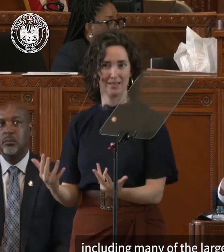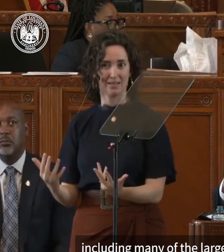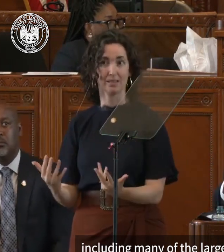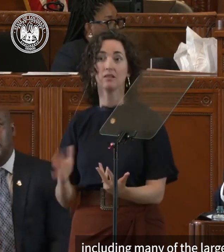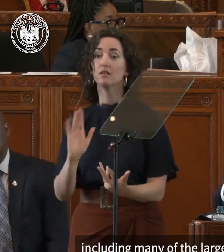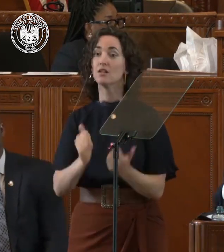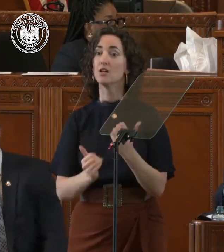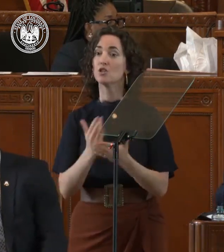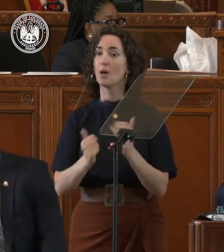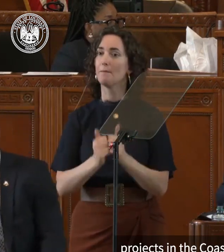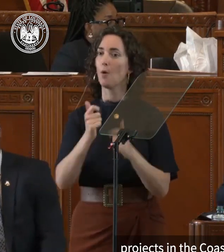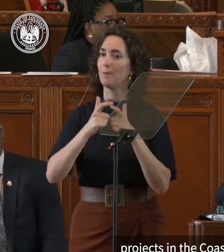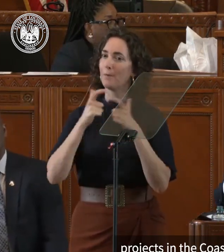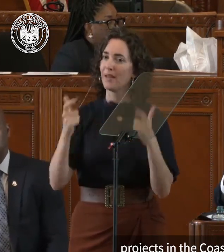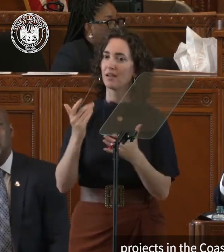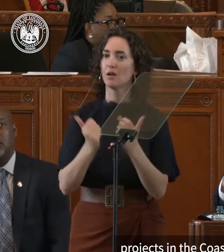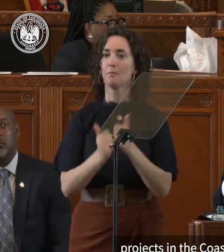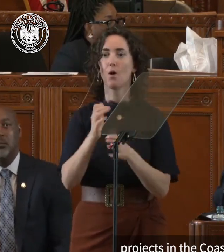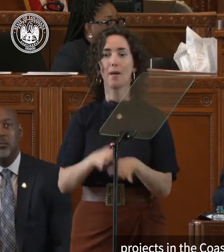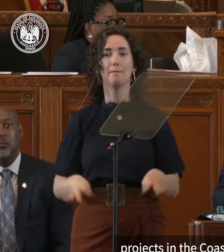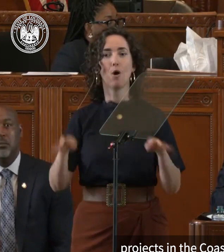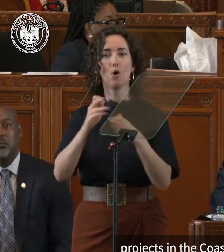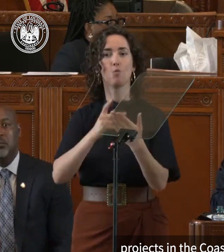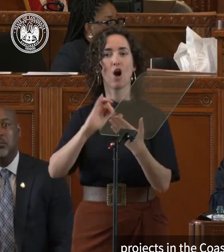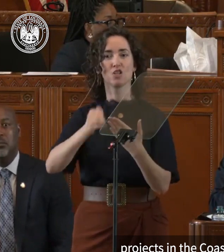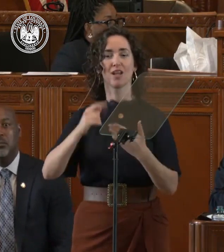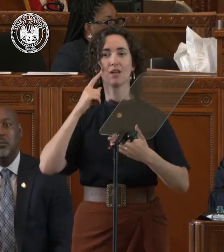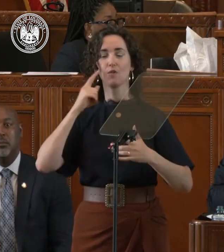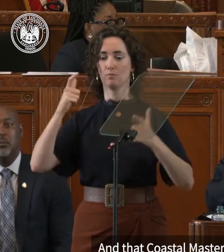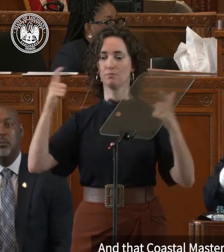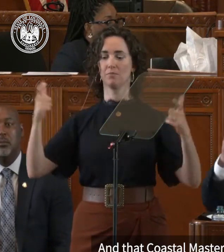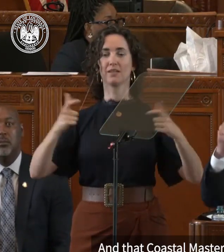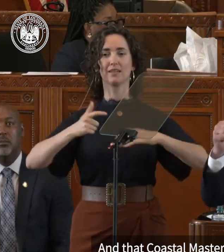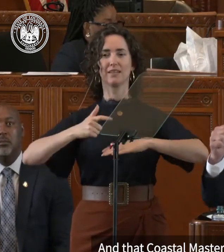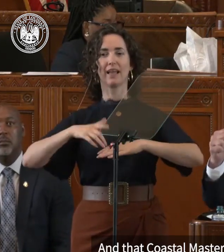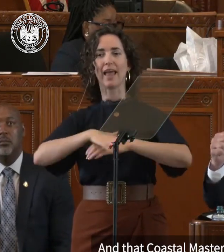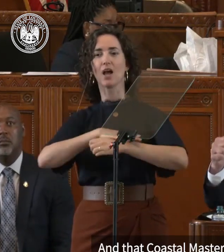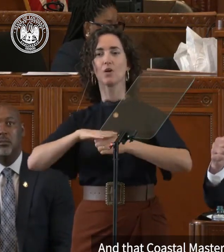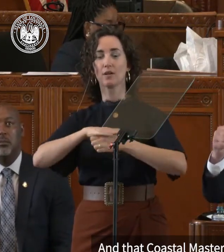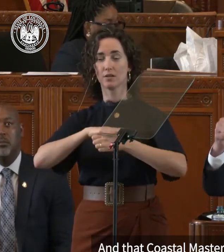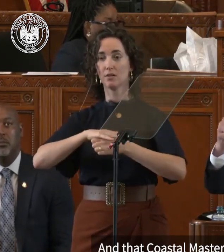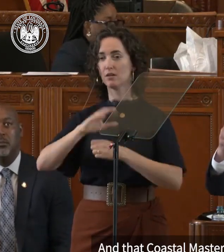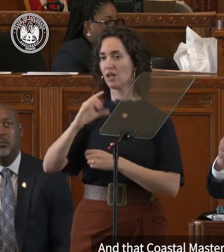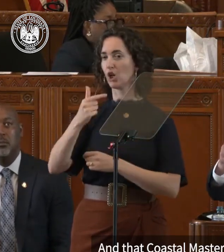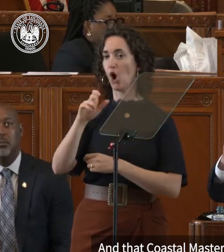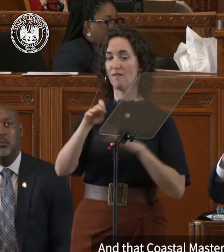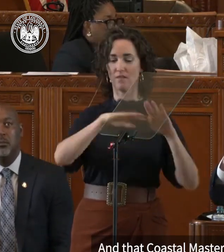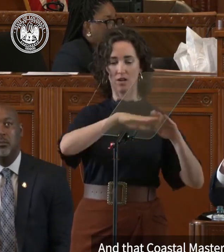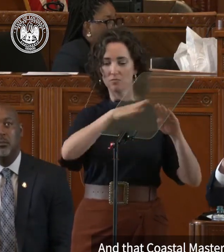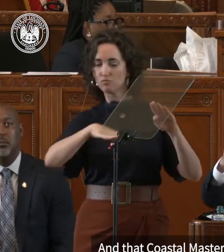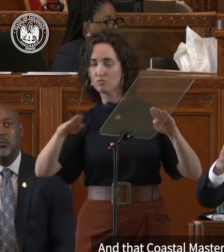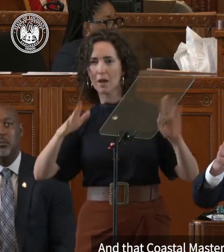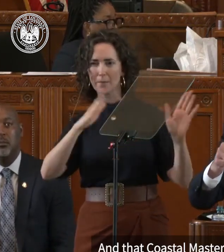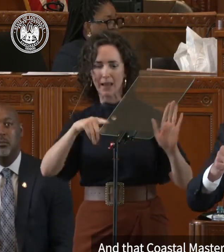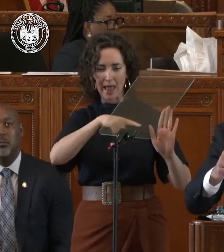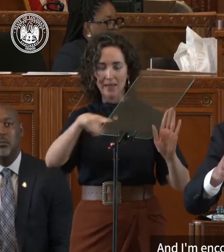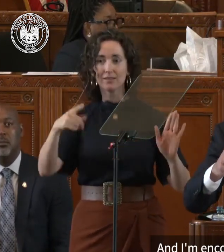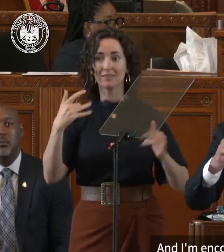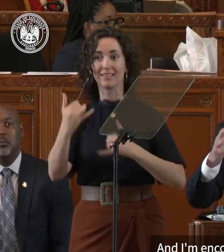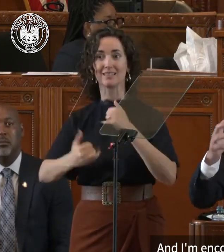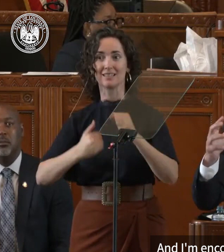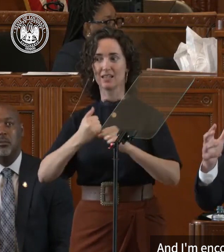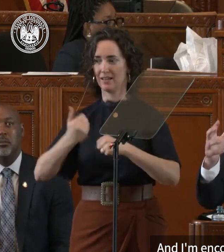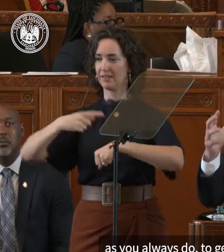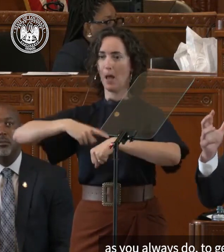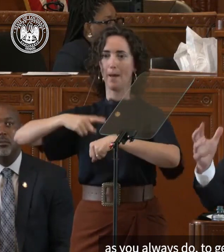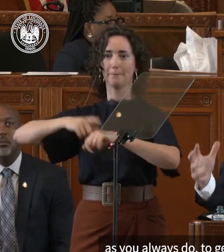and most important projects in the Coastal Master Plan. And that Coastal Master Plan is up this year. And